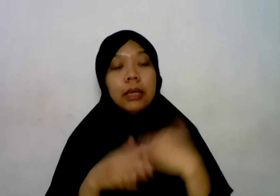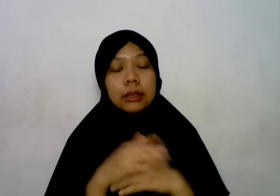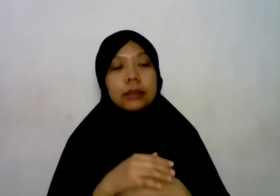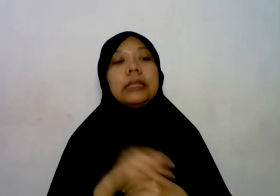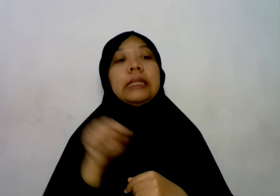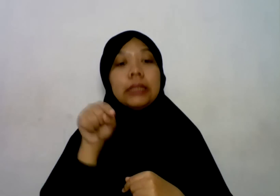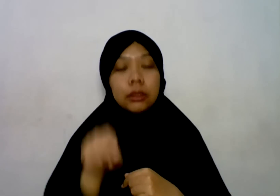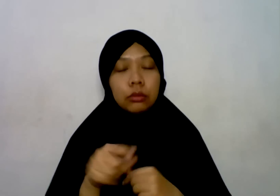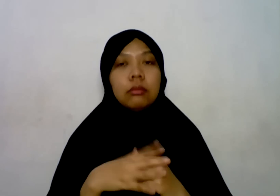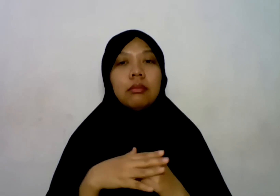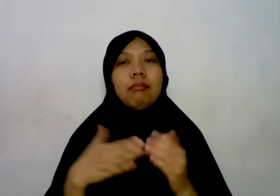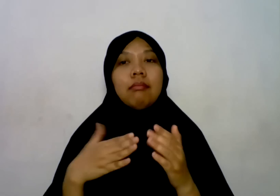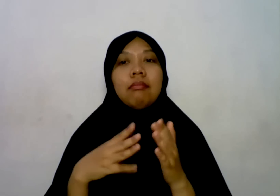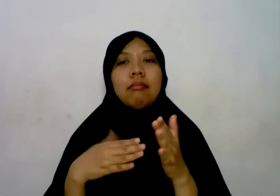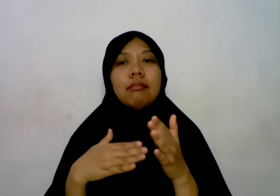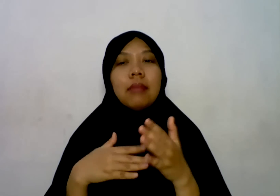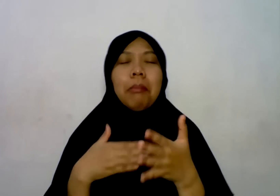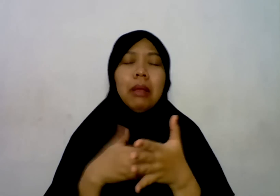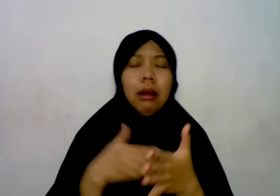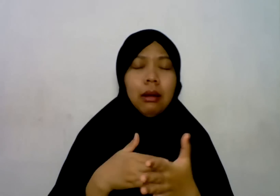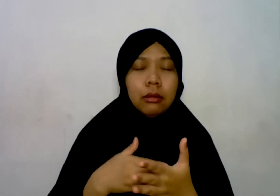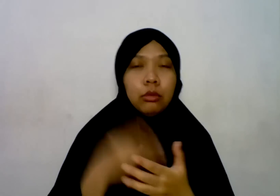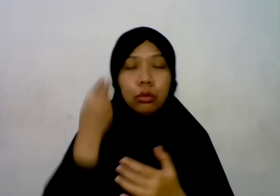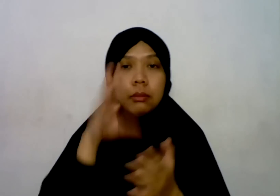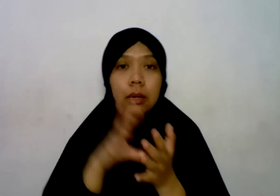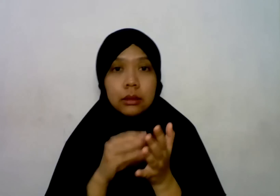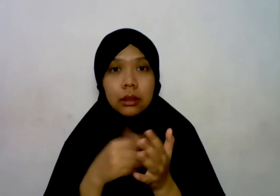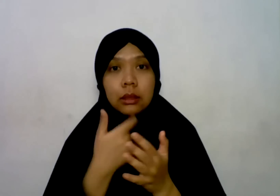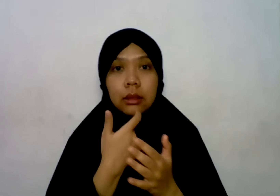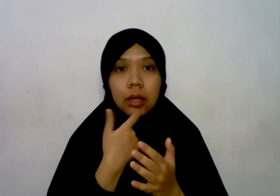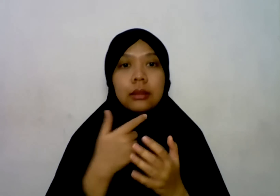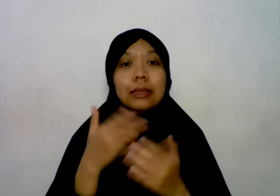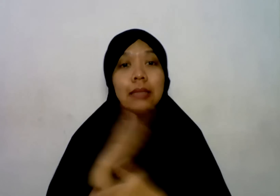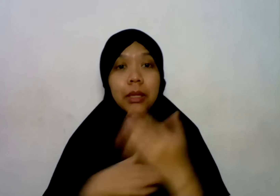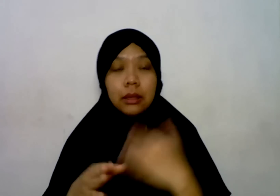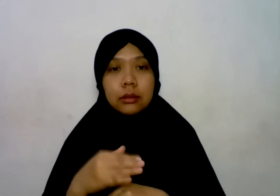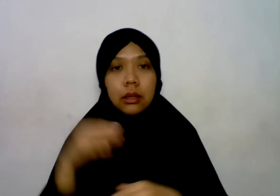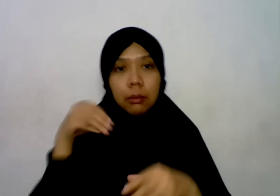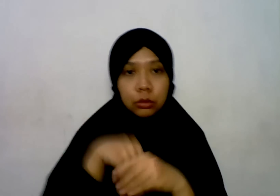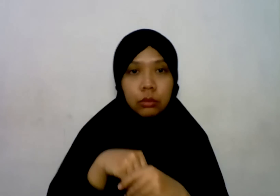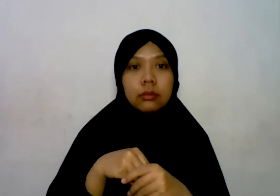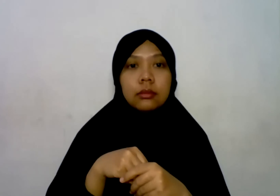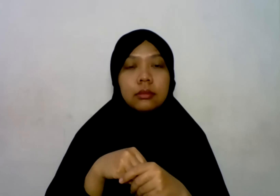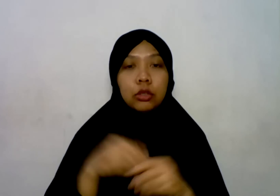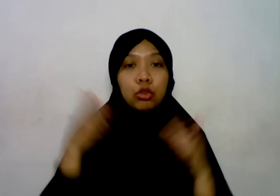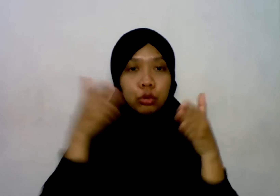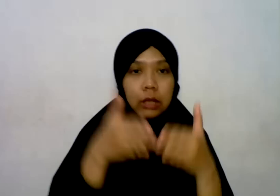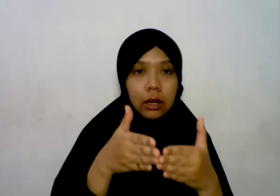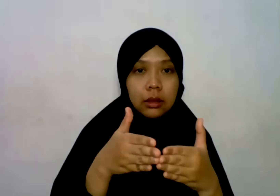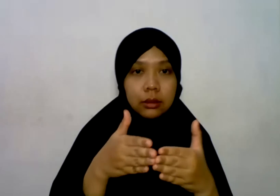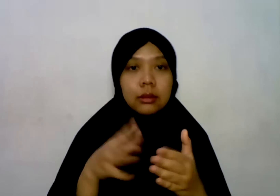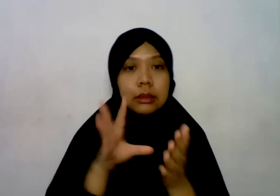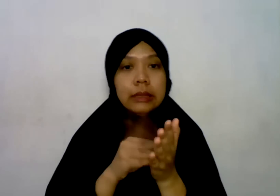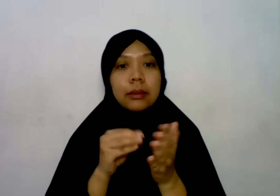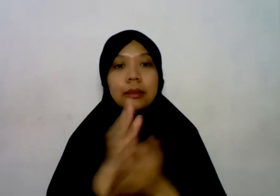for interdisciplinary approach study program, including disability studies, because in the regime of